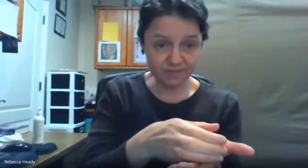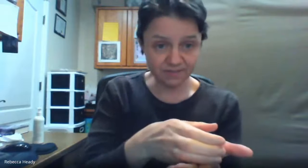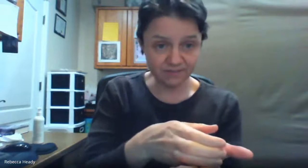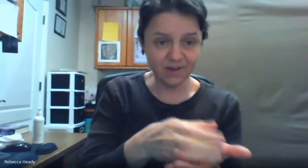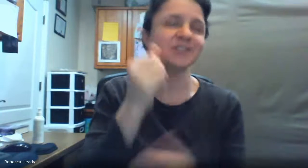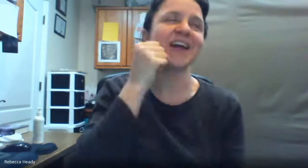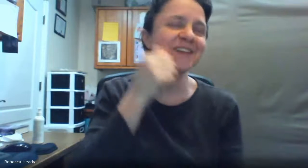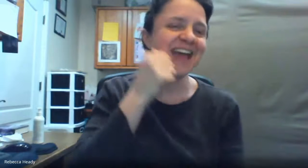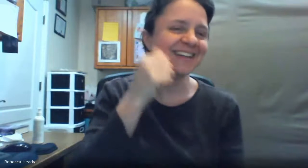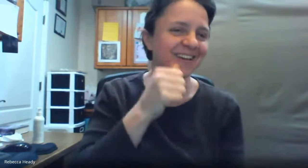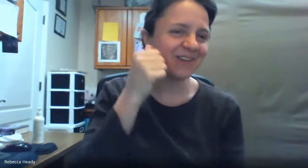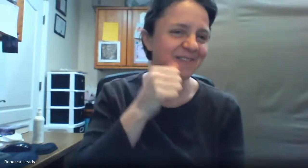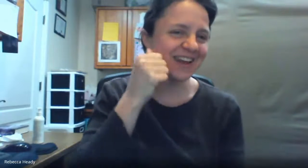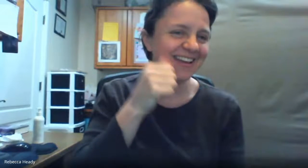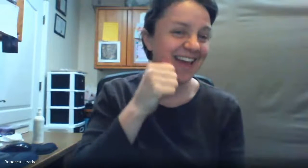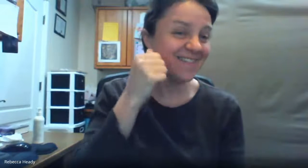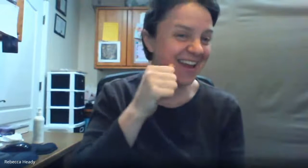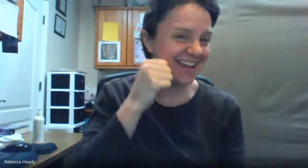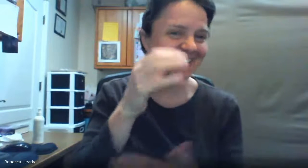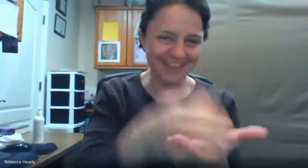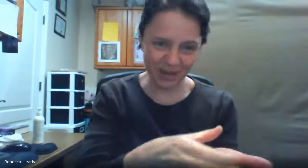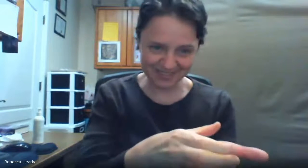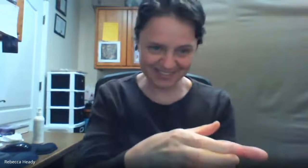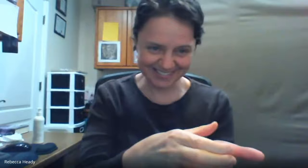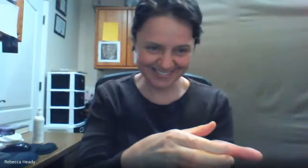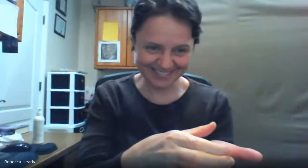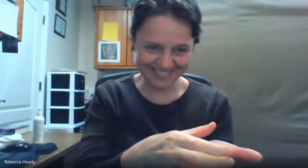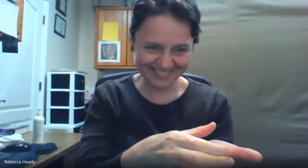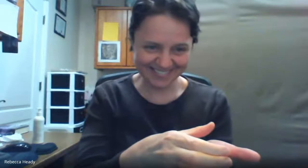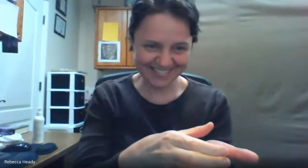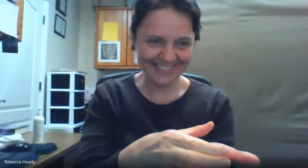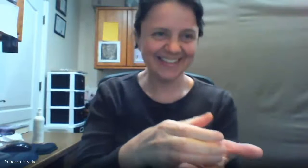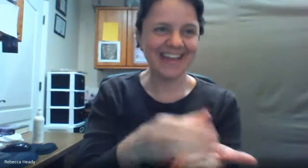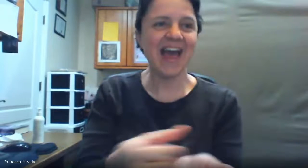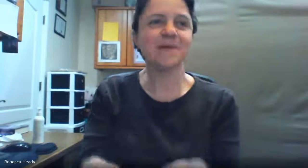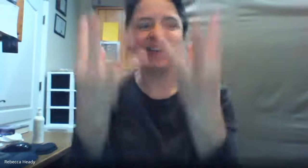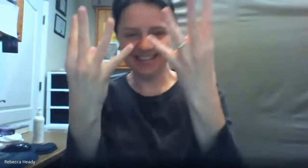cups, or sorry, every day. I forgot every day. Every day, cups. How many?